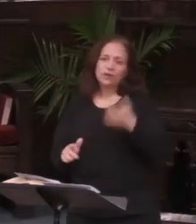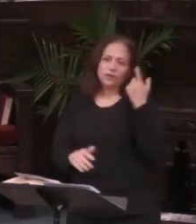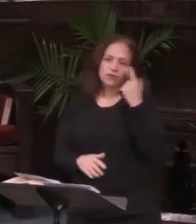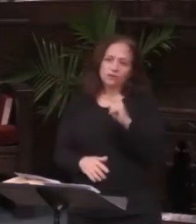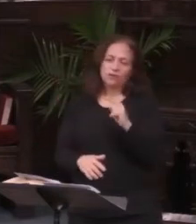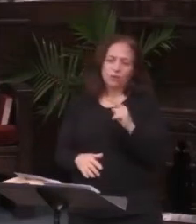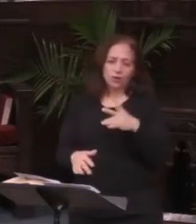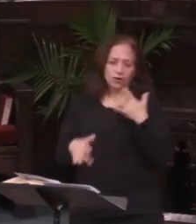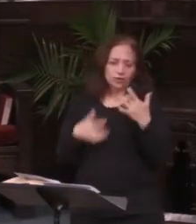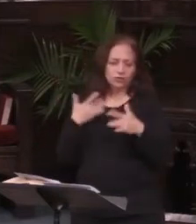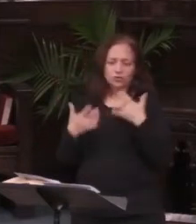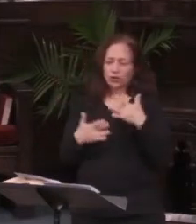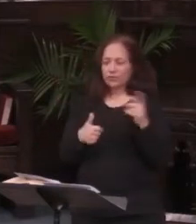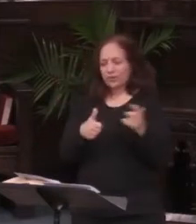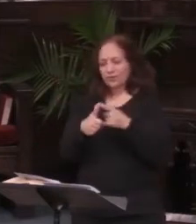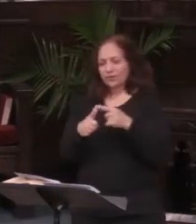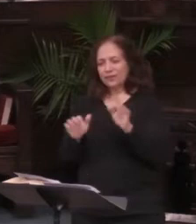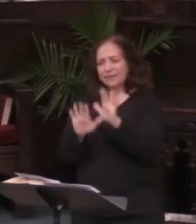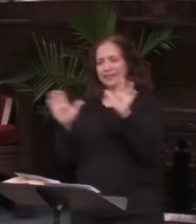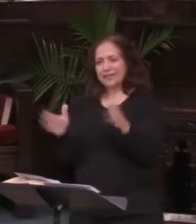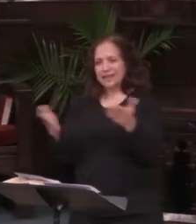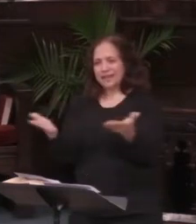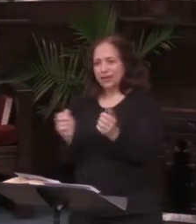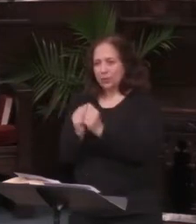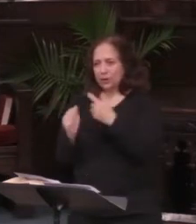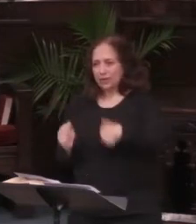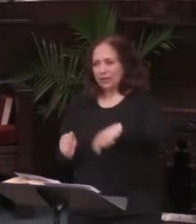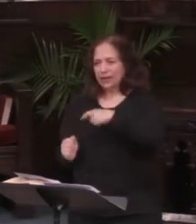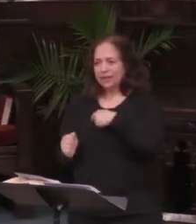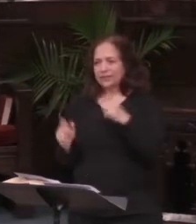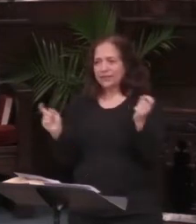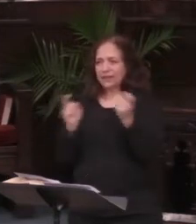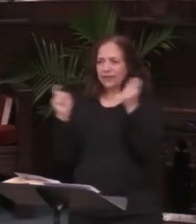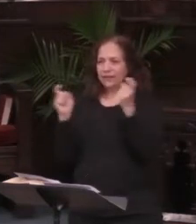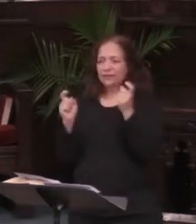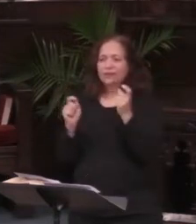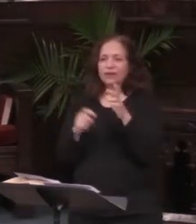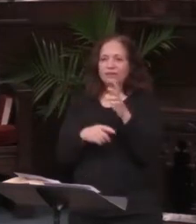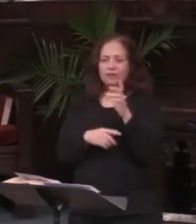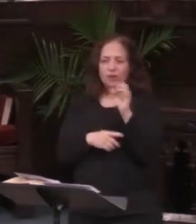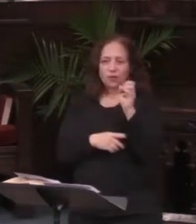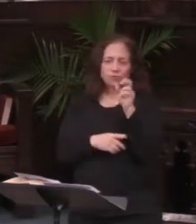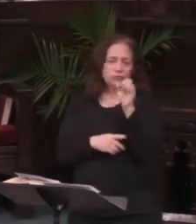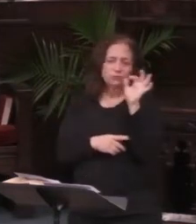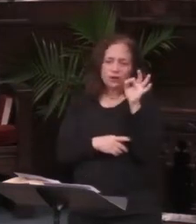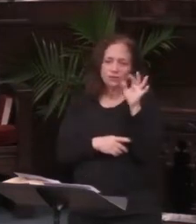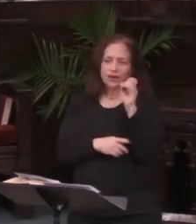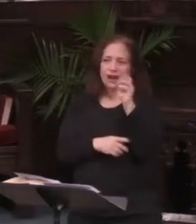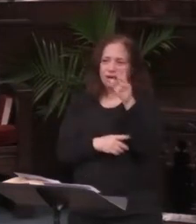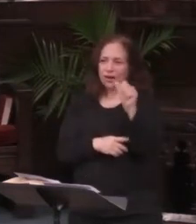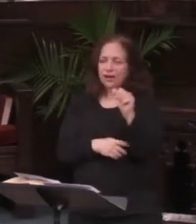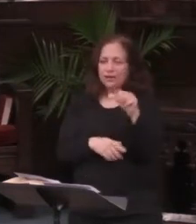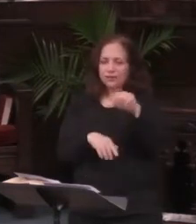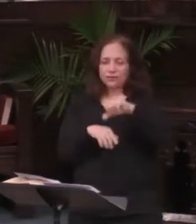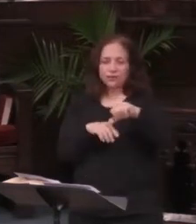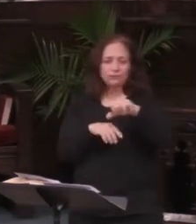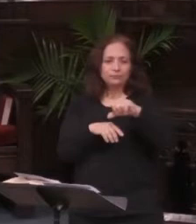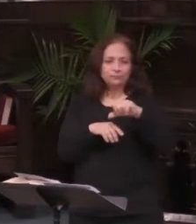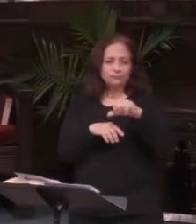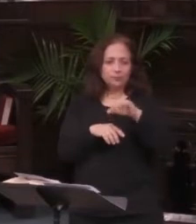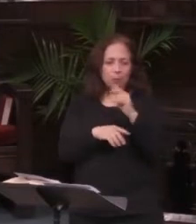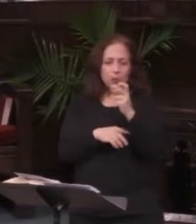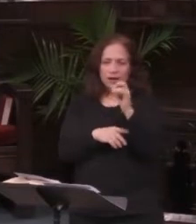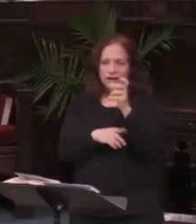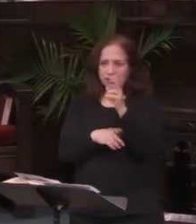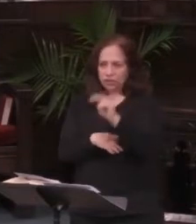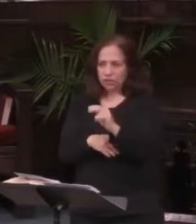Jordan's first Sunday here with us, for the anniversary of Reverend Erica's ordination, for encouraging calls and smiling faces